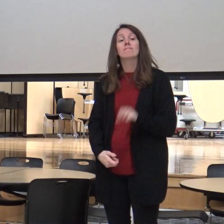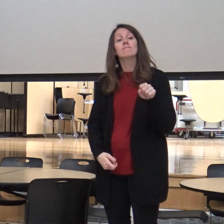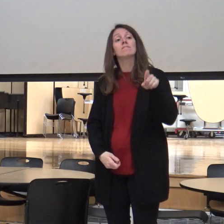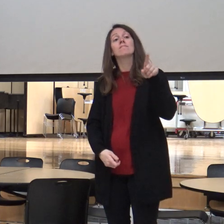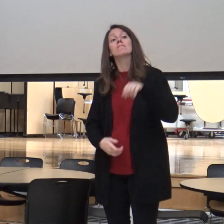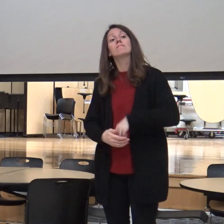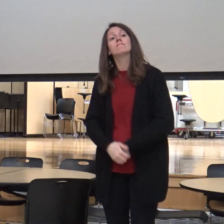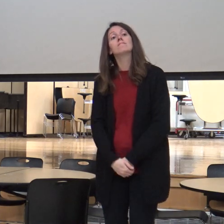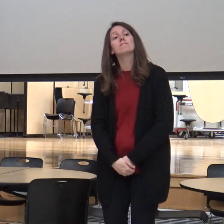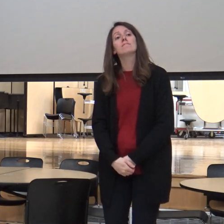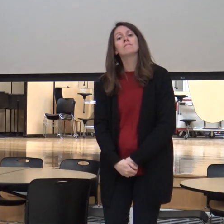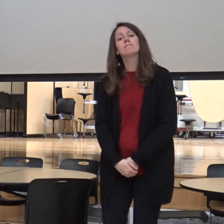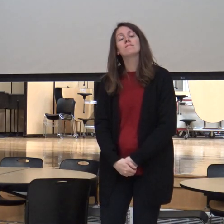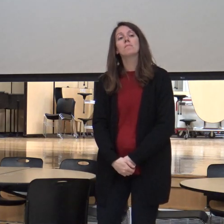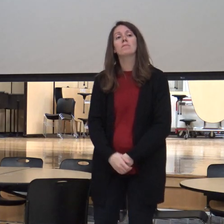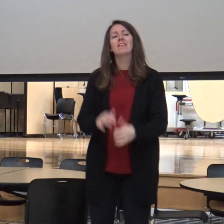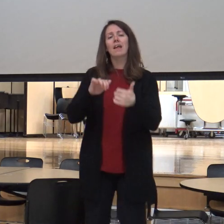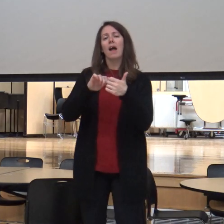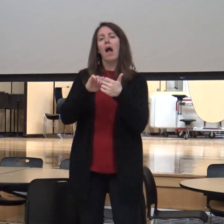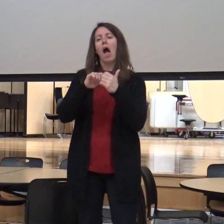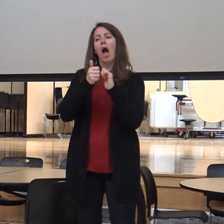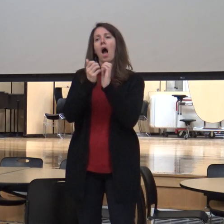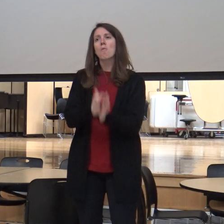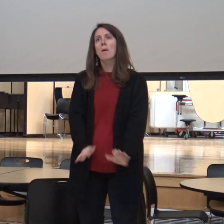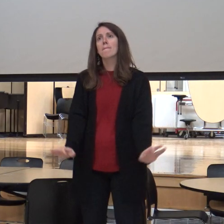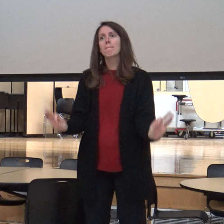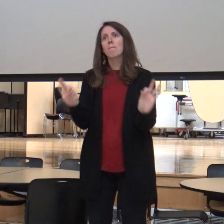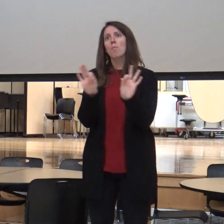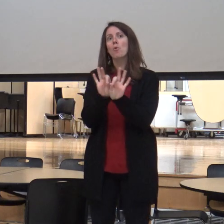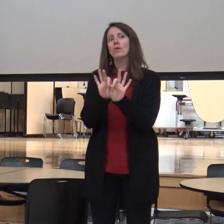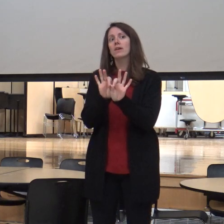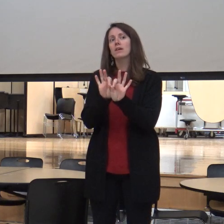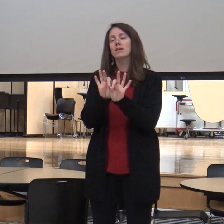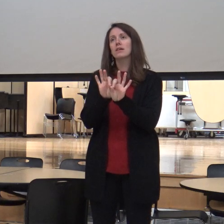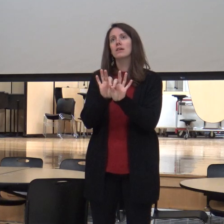Yes? How important is it to